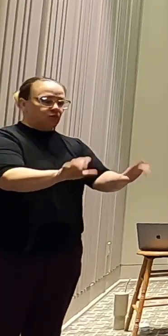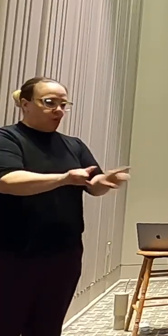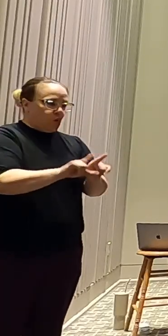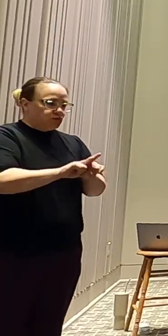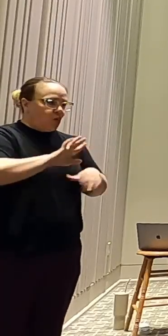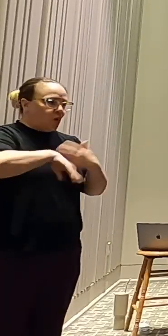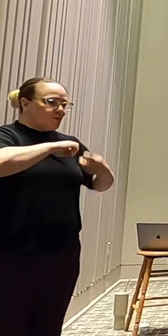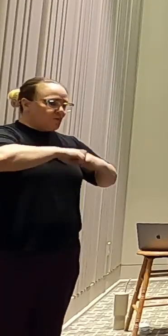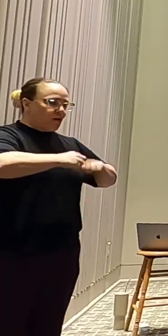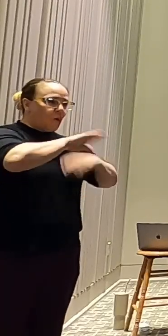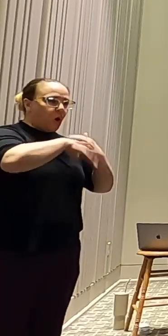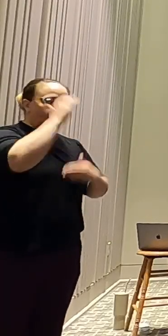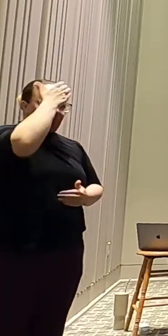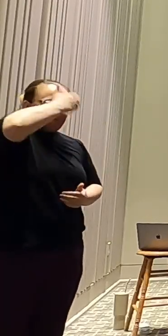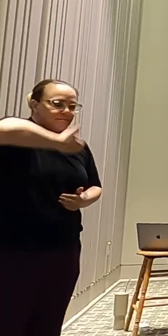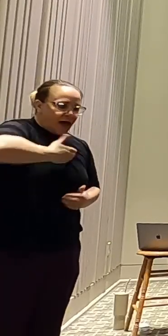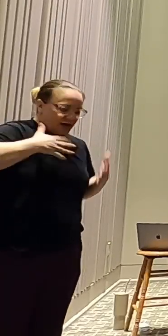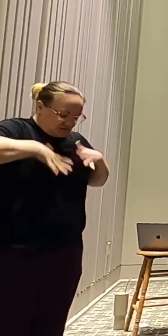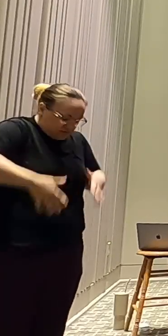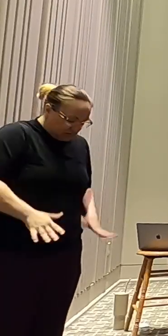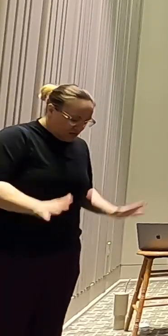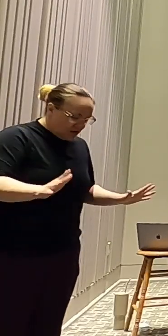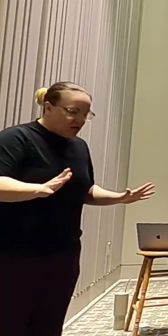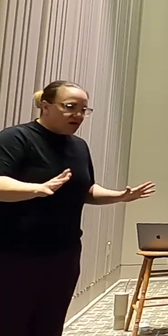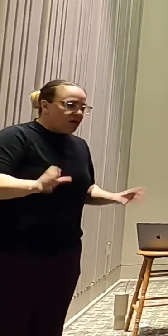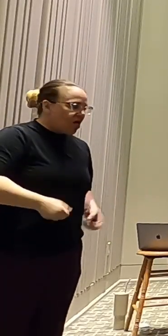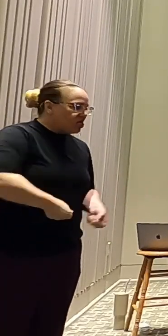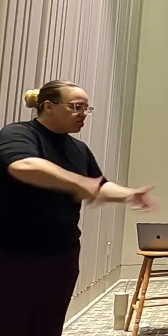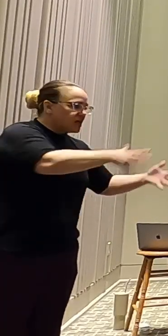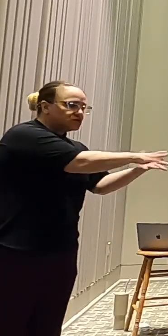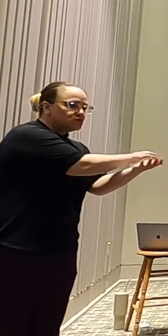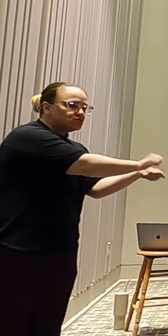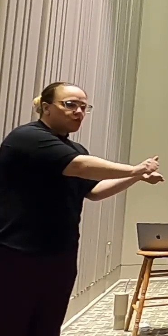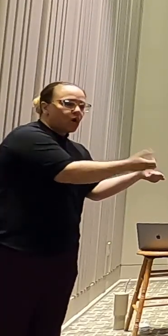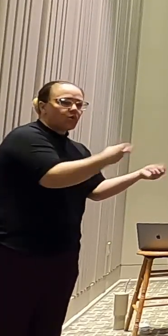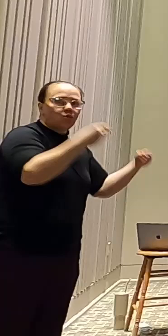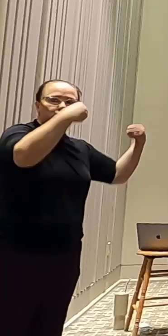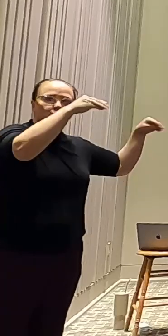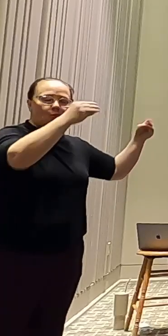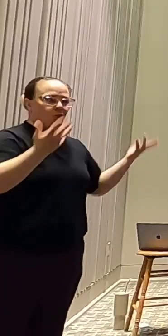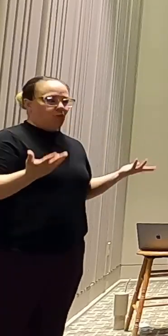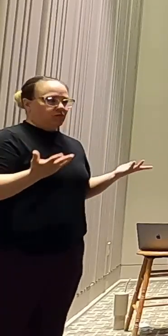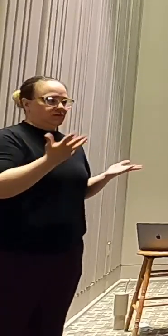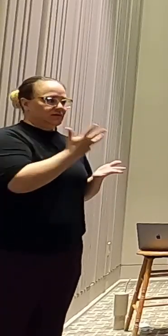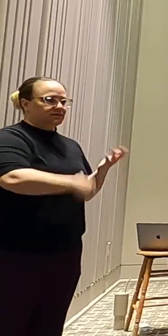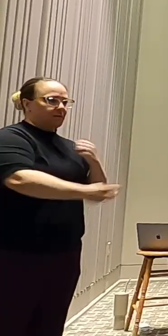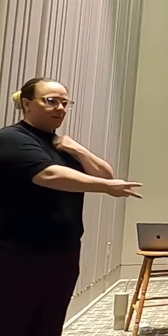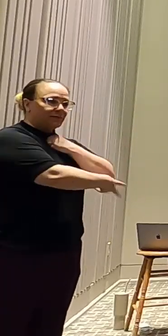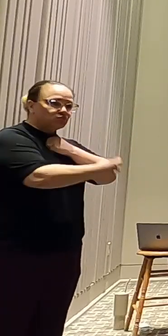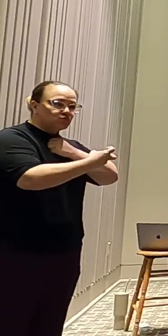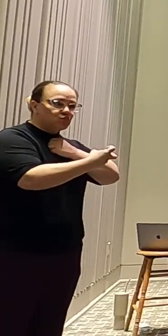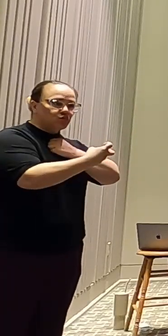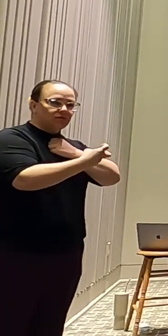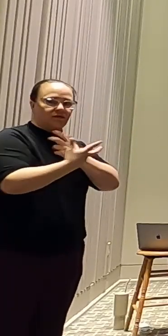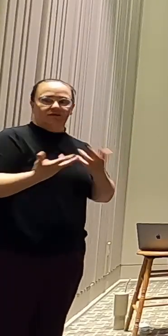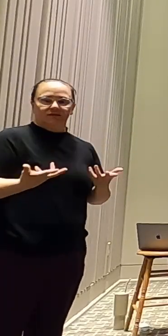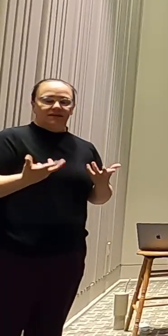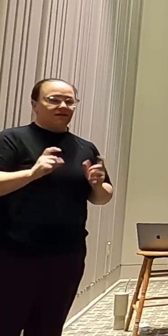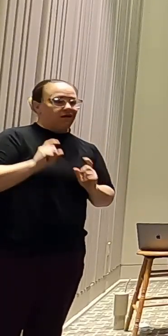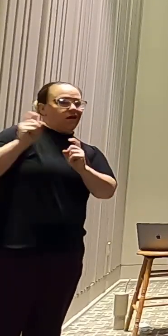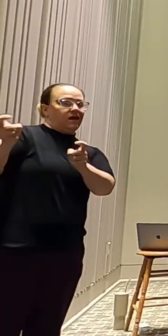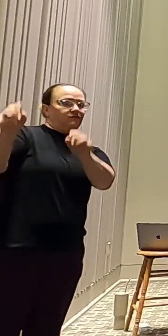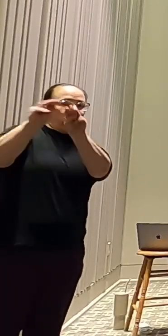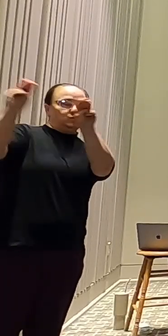the masks and regalia, for the most part, had been destroyed. Some of them had been taken and looted and given